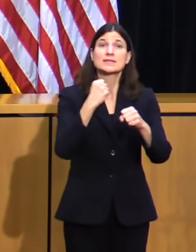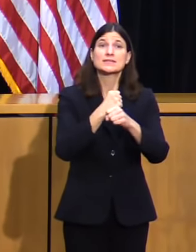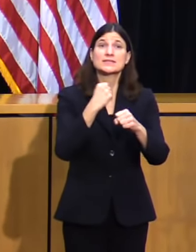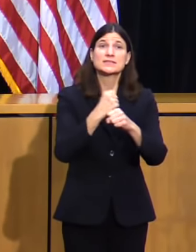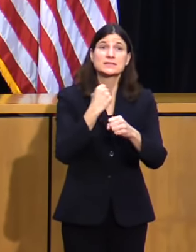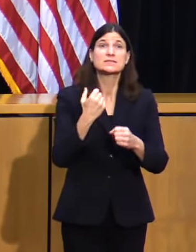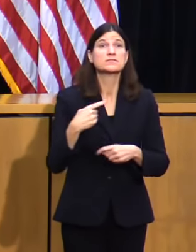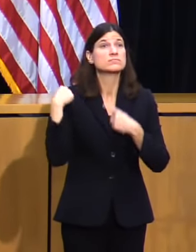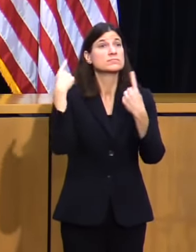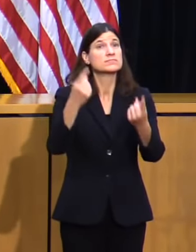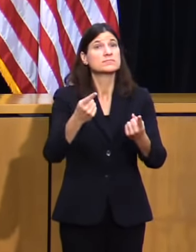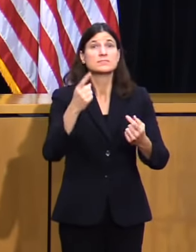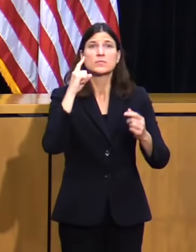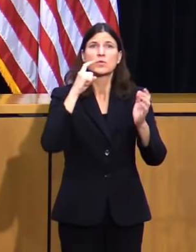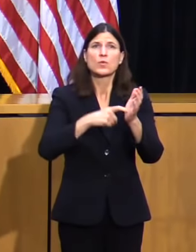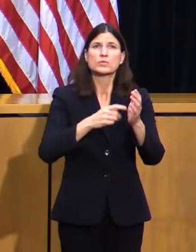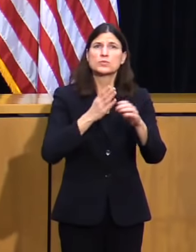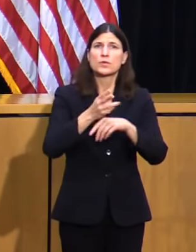2.9%.